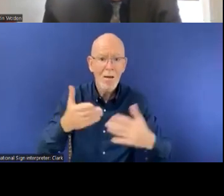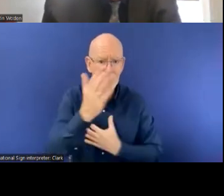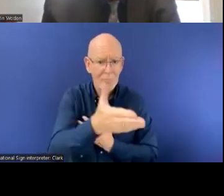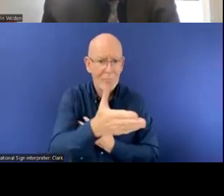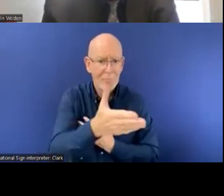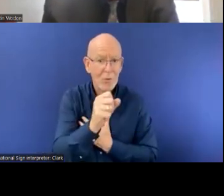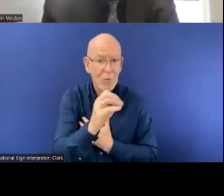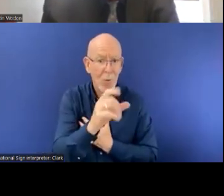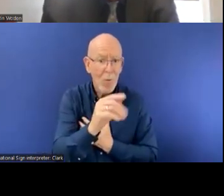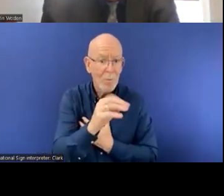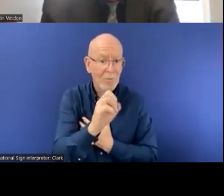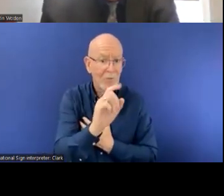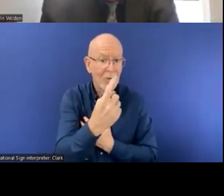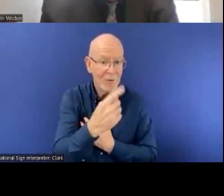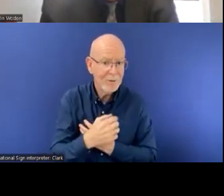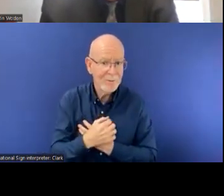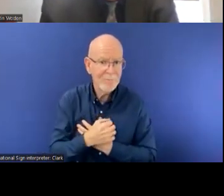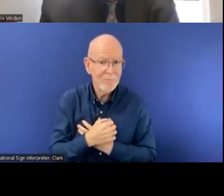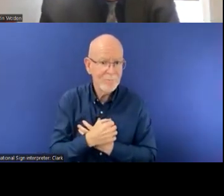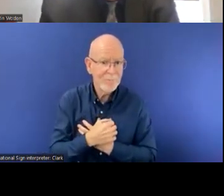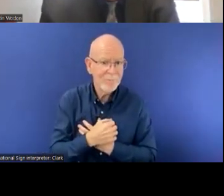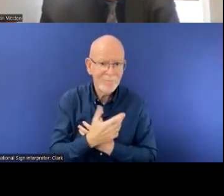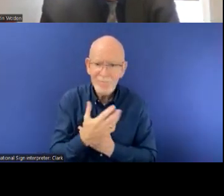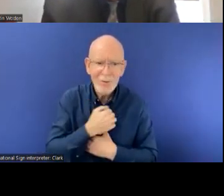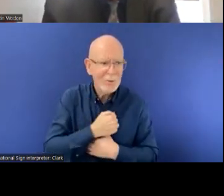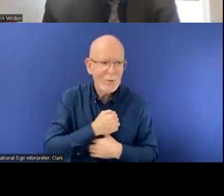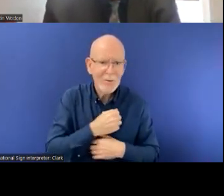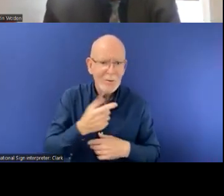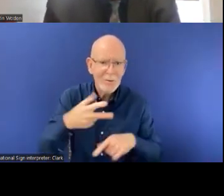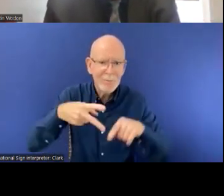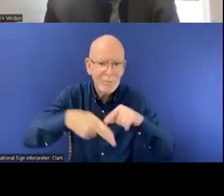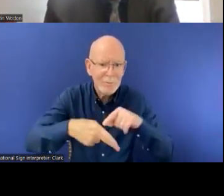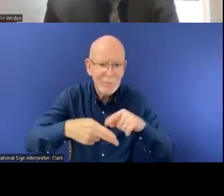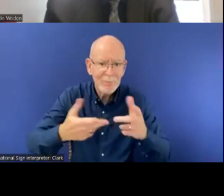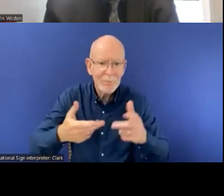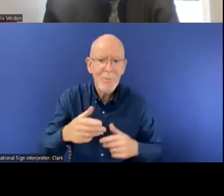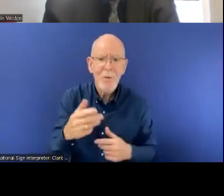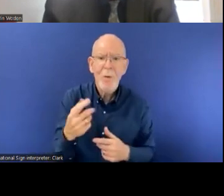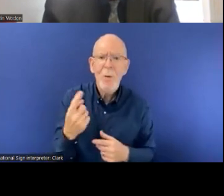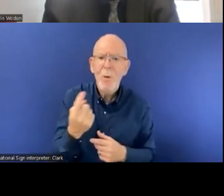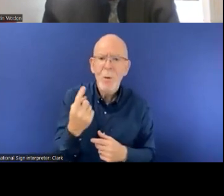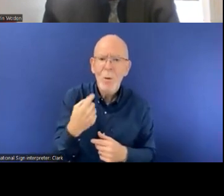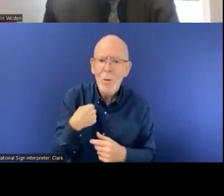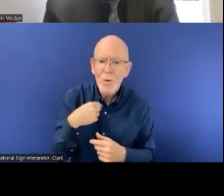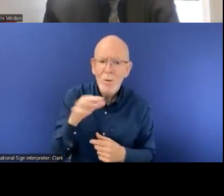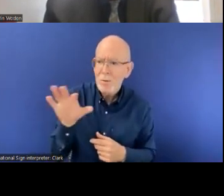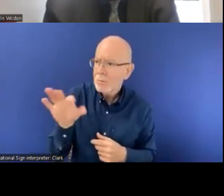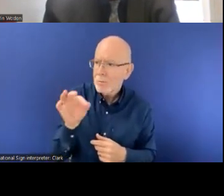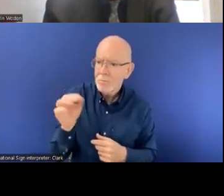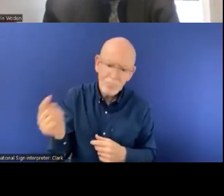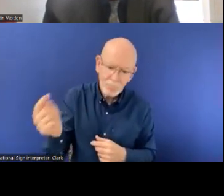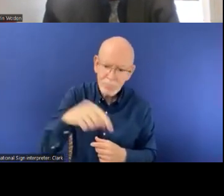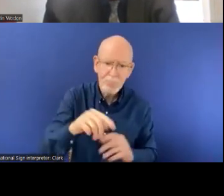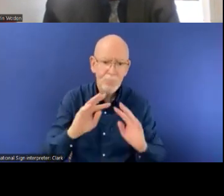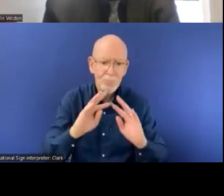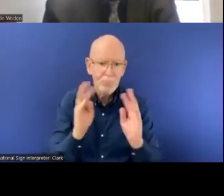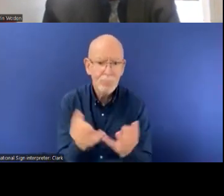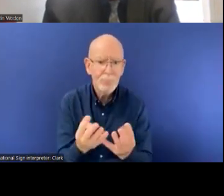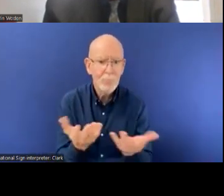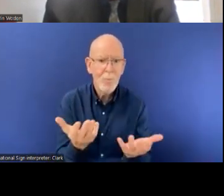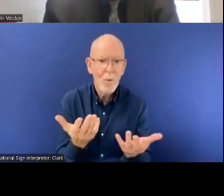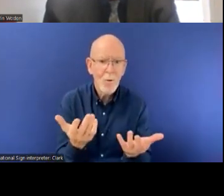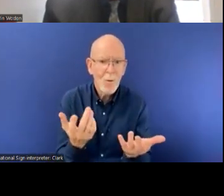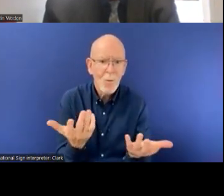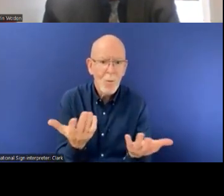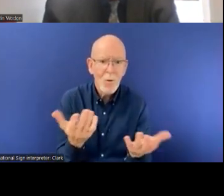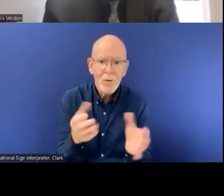Who must we invite to the table? What groups are not part of the conversation that must be to solve this? Oh, children, sorry. Yes, absolutely, children. Fantastic. That